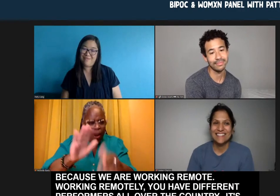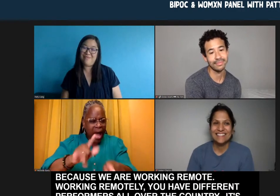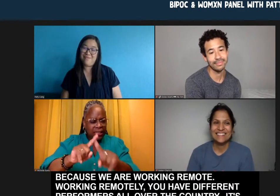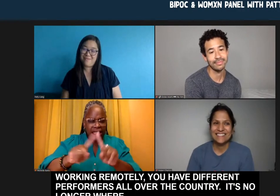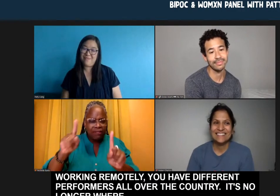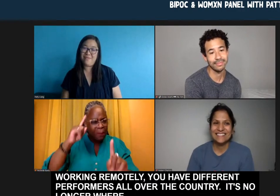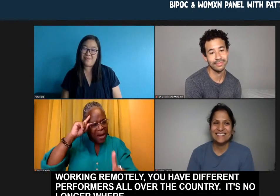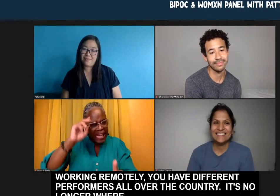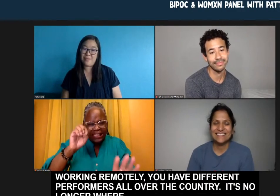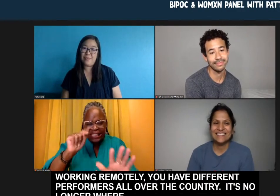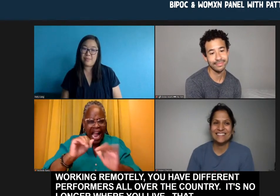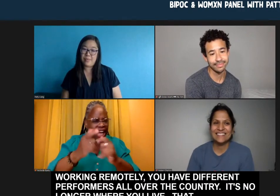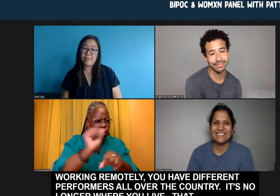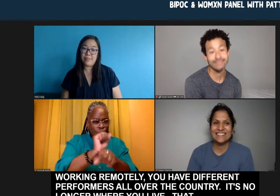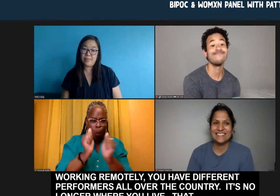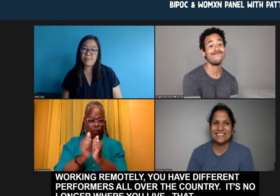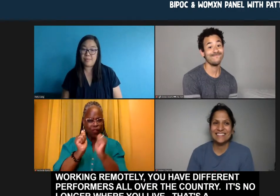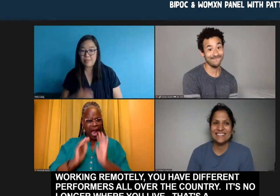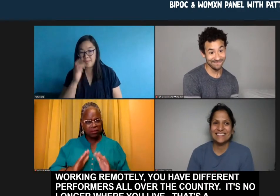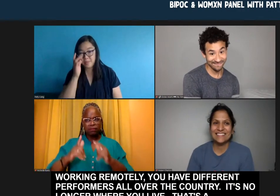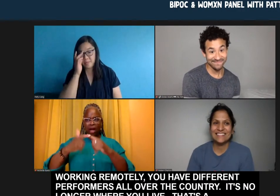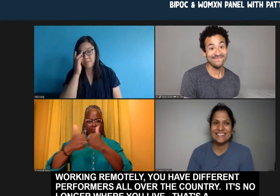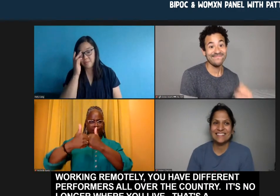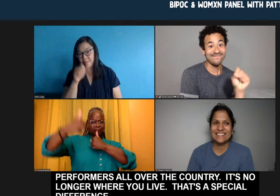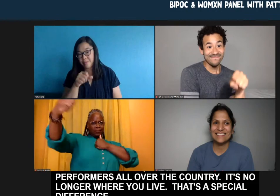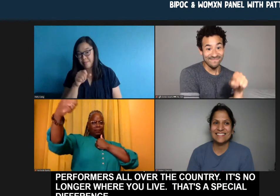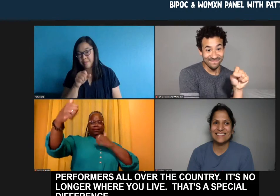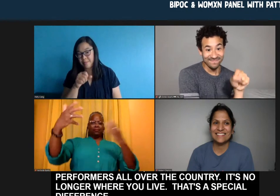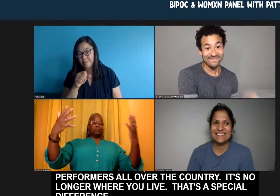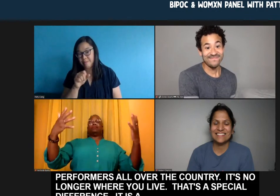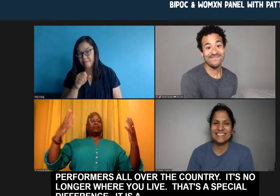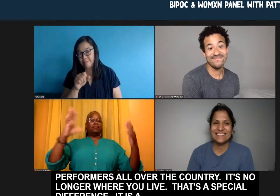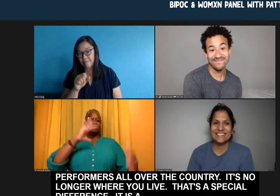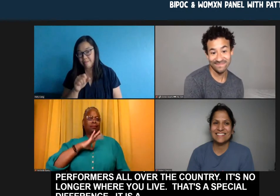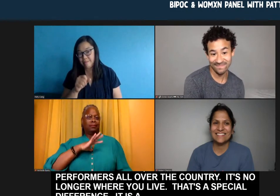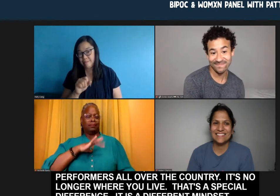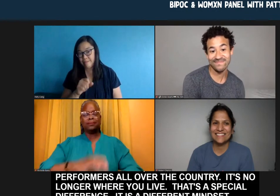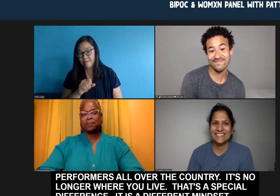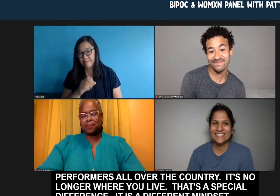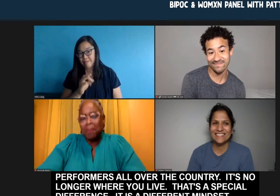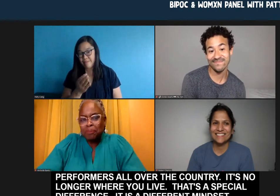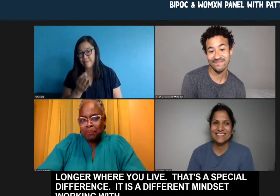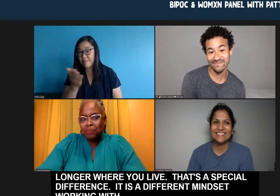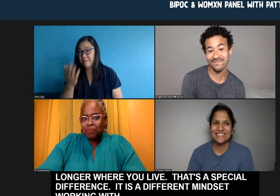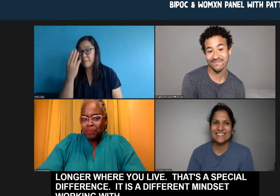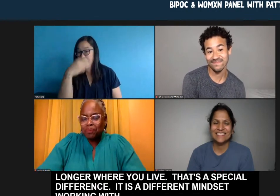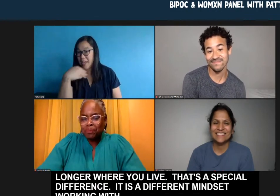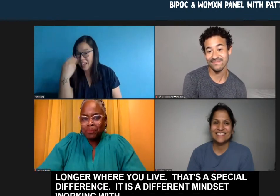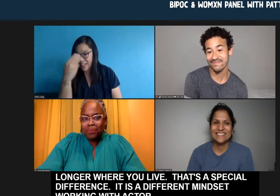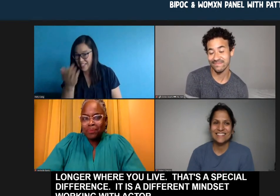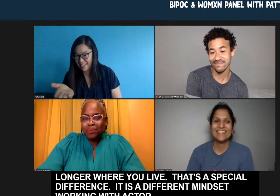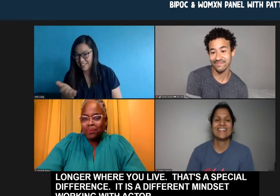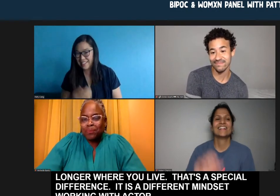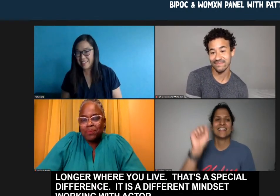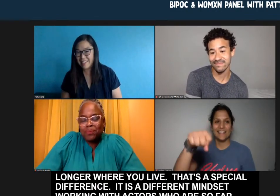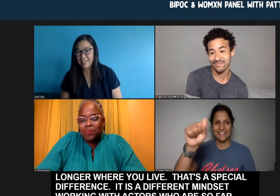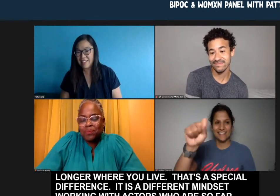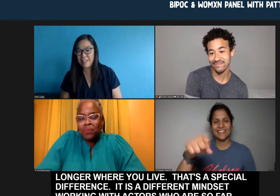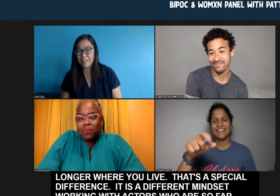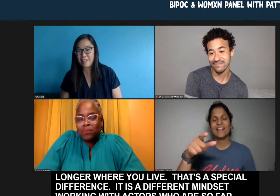special difference. And it is a different mindset, working with actors who are so far apart, and now you're all together on technology. Yes. And